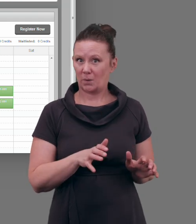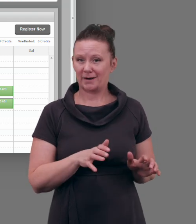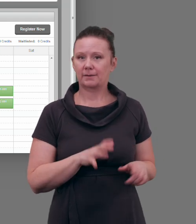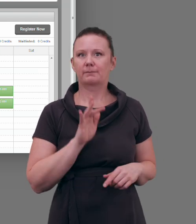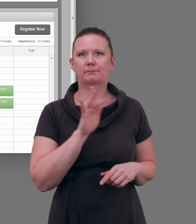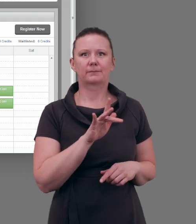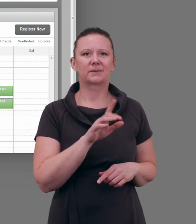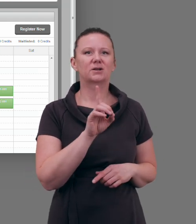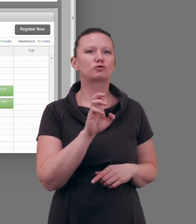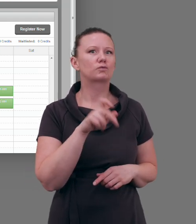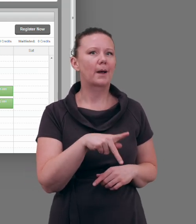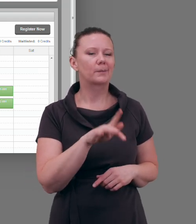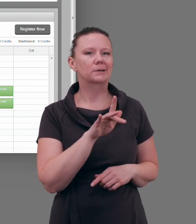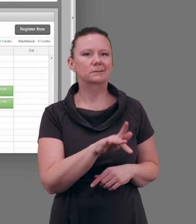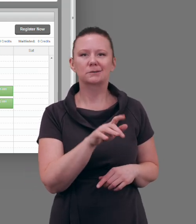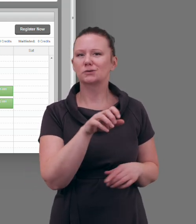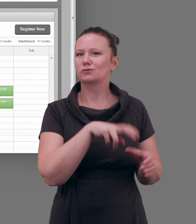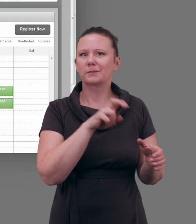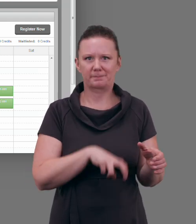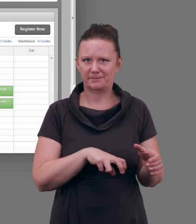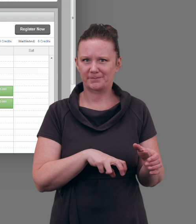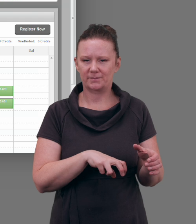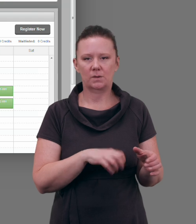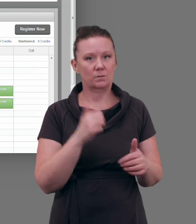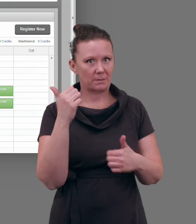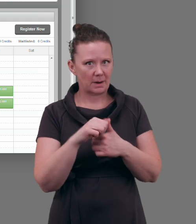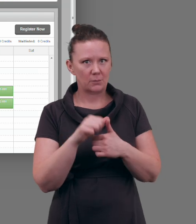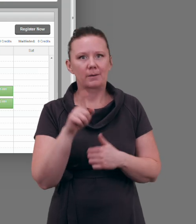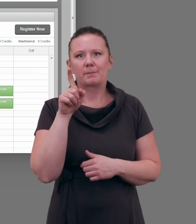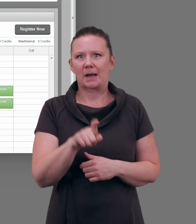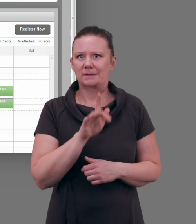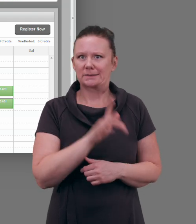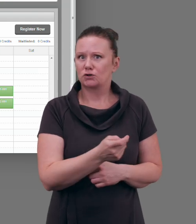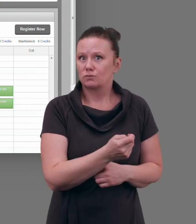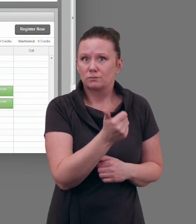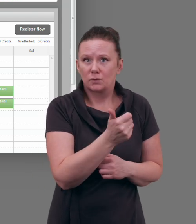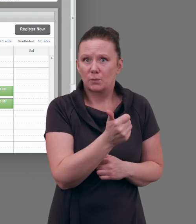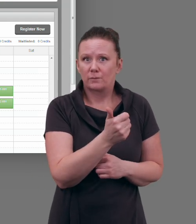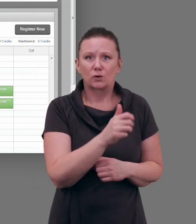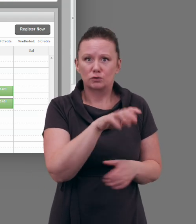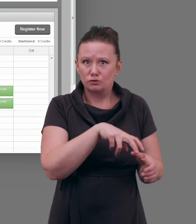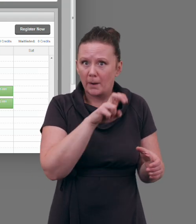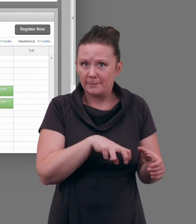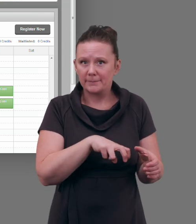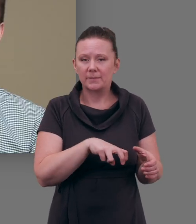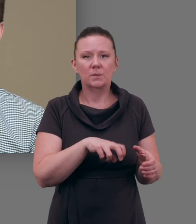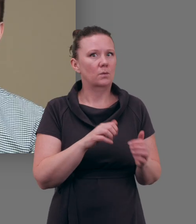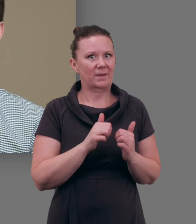Please remember to drop the section you no longer want. Otherwise, you'll be registered in both sections and will be charged fees for both sections.